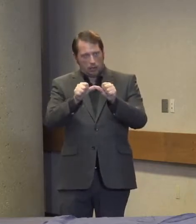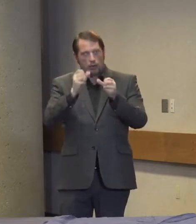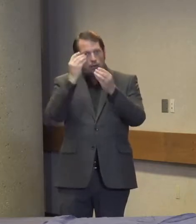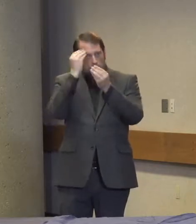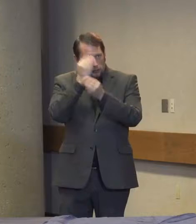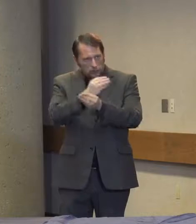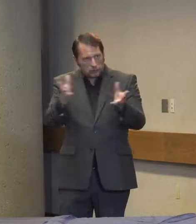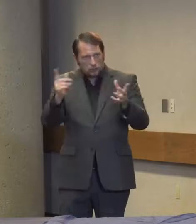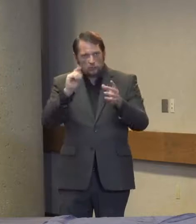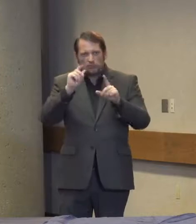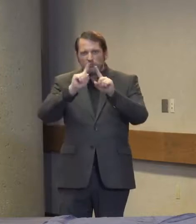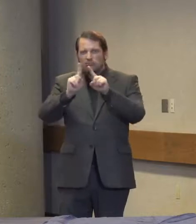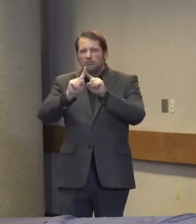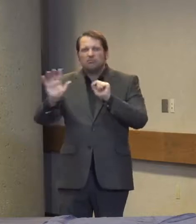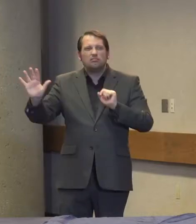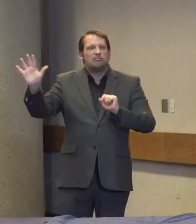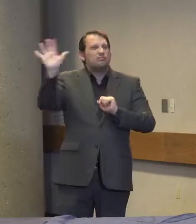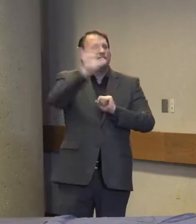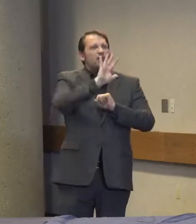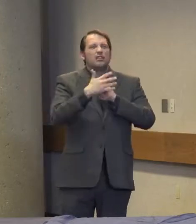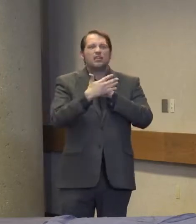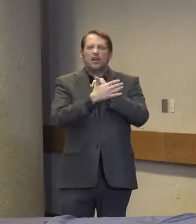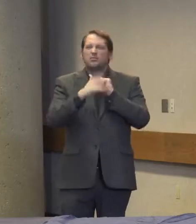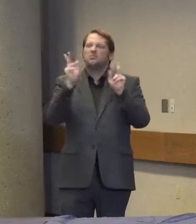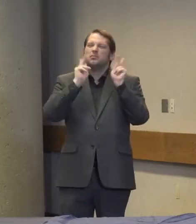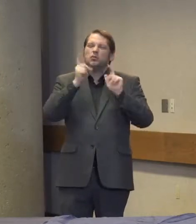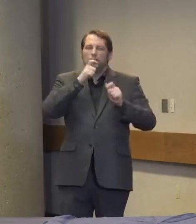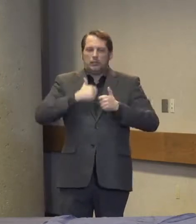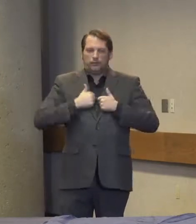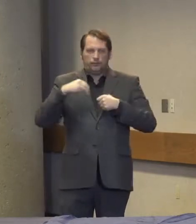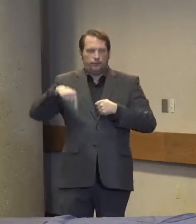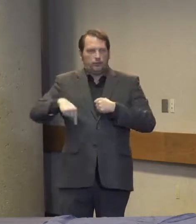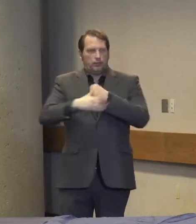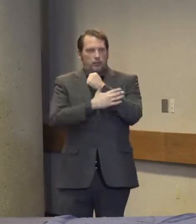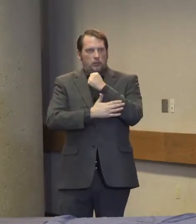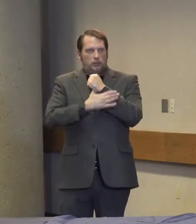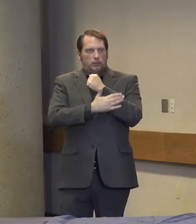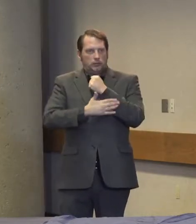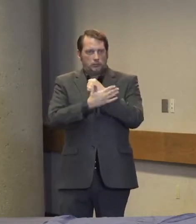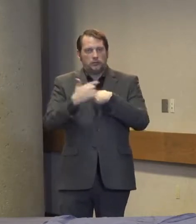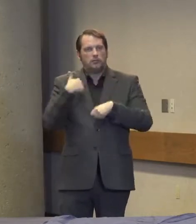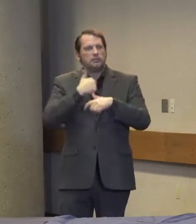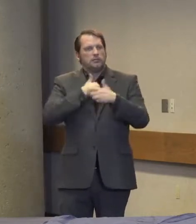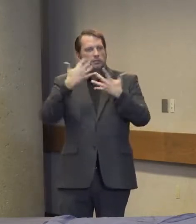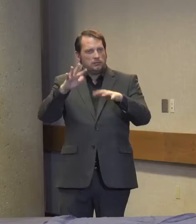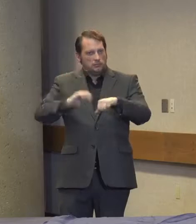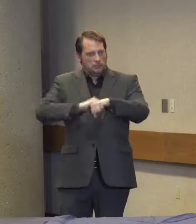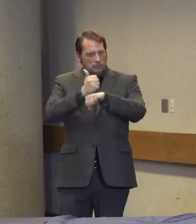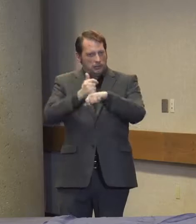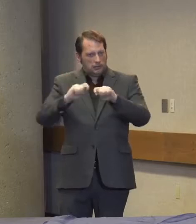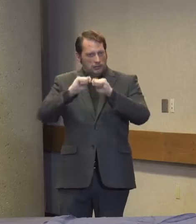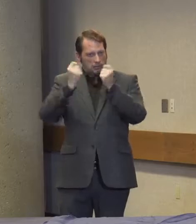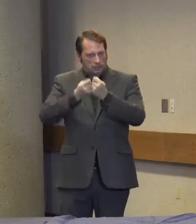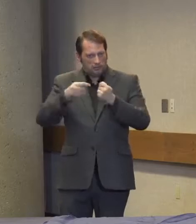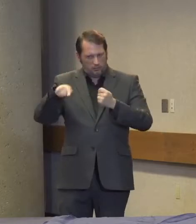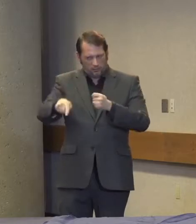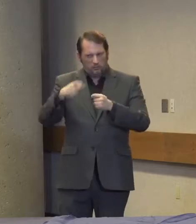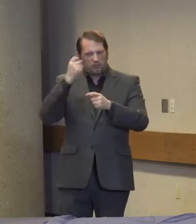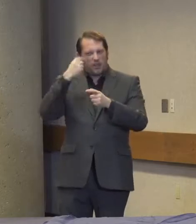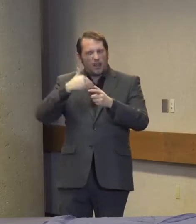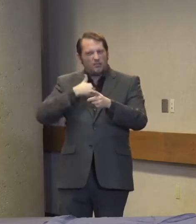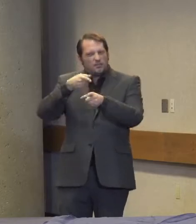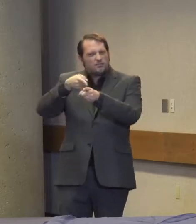residents. We established a team focused on our special populations. That is those with limited English